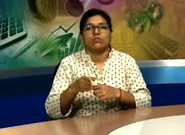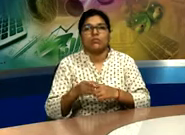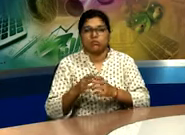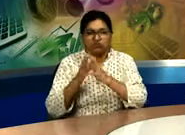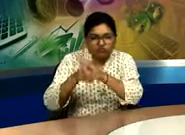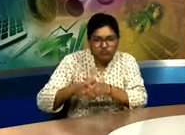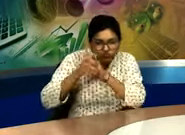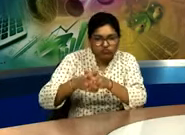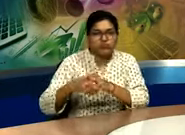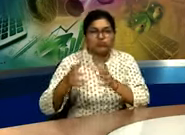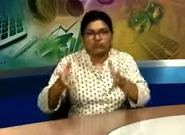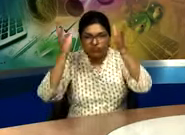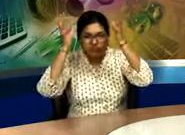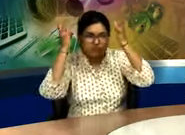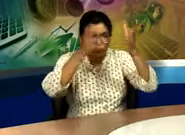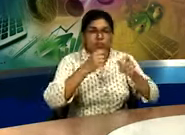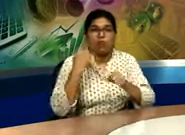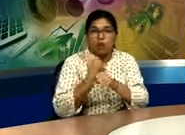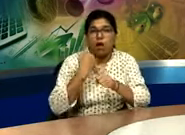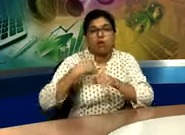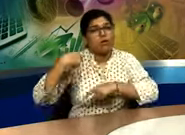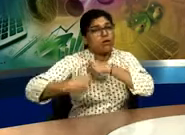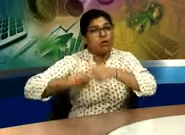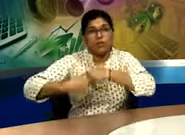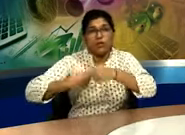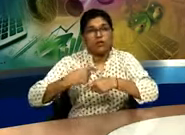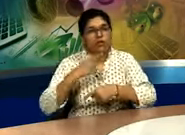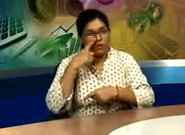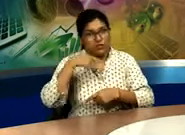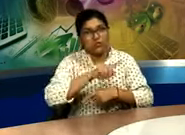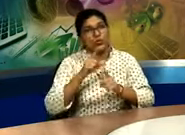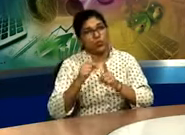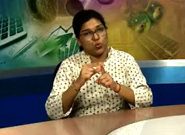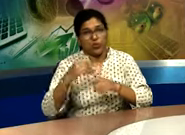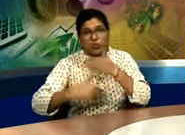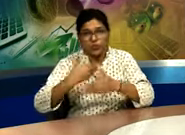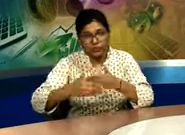why she had to work as a laborer every day.